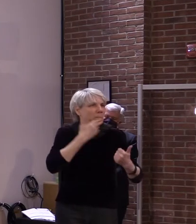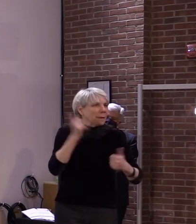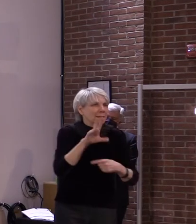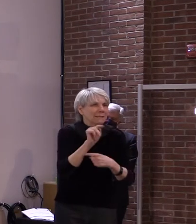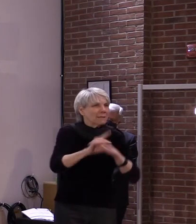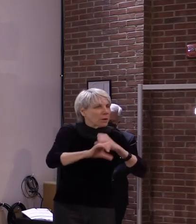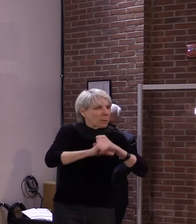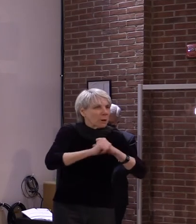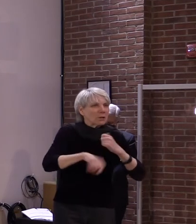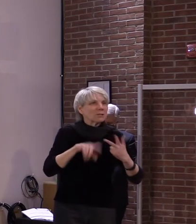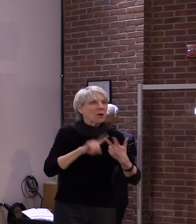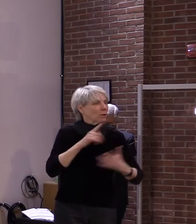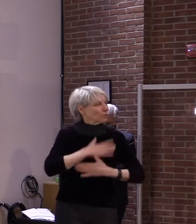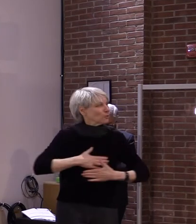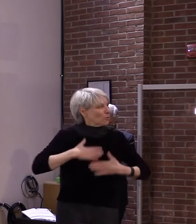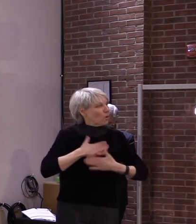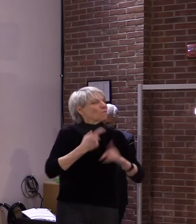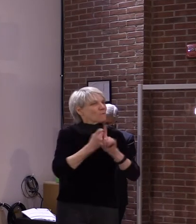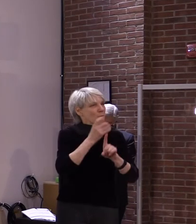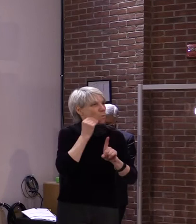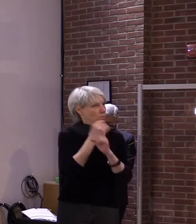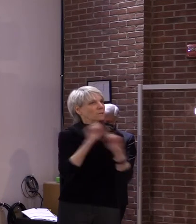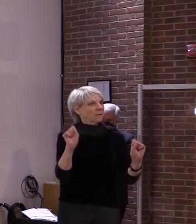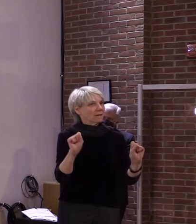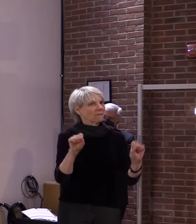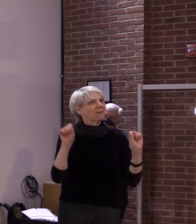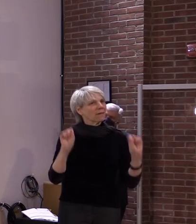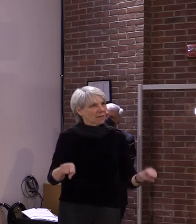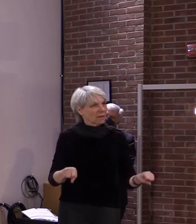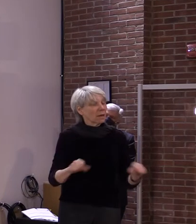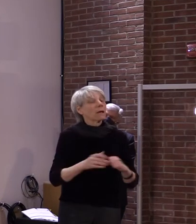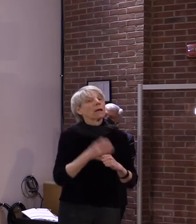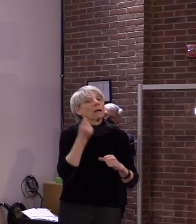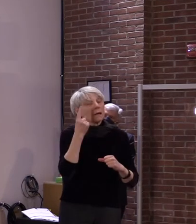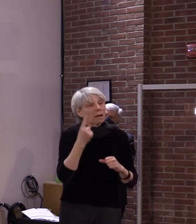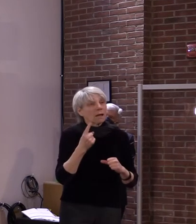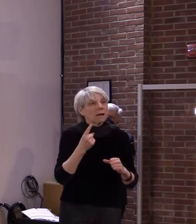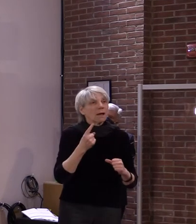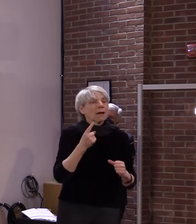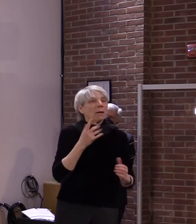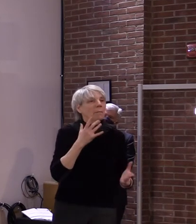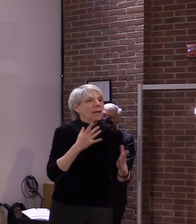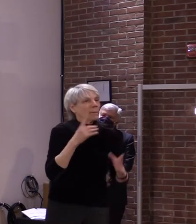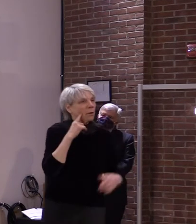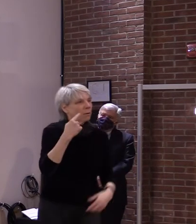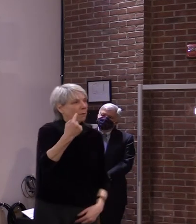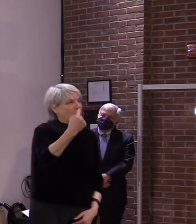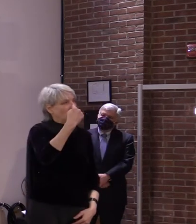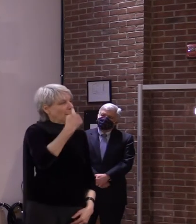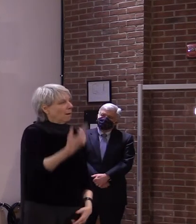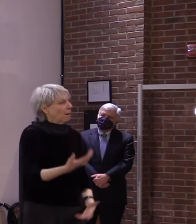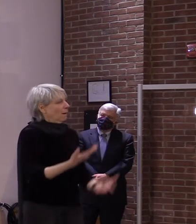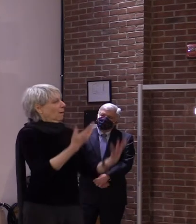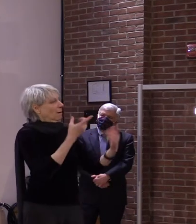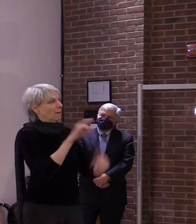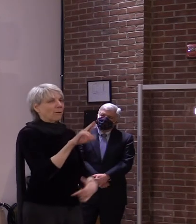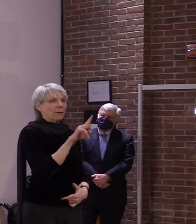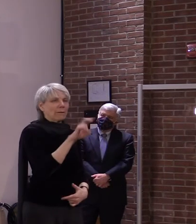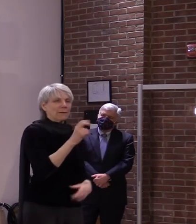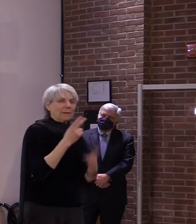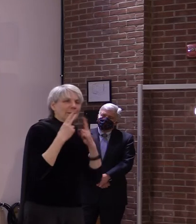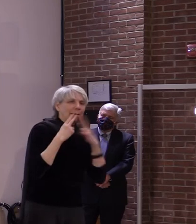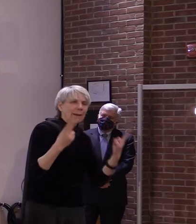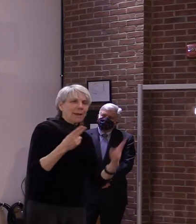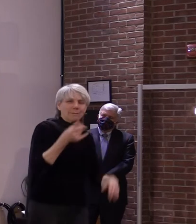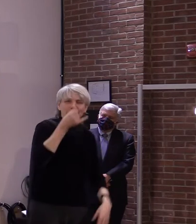home safely so you might say how naive he is what harm could